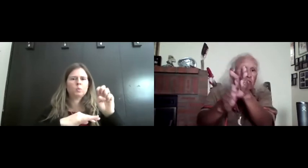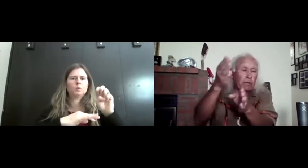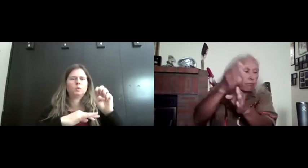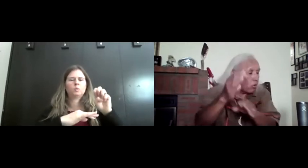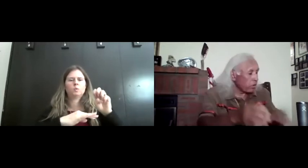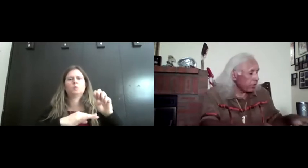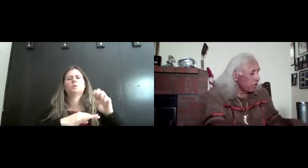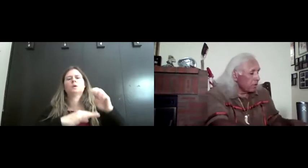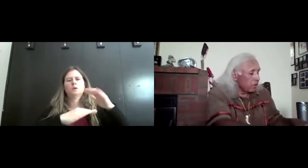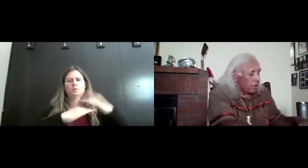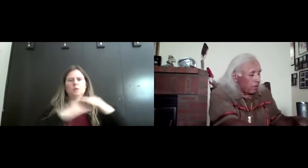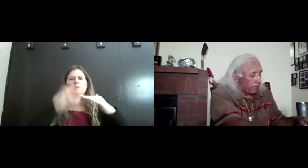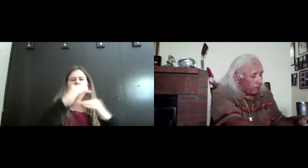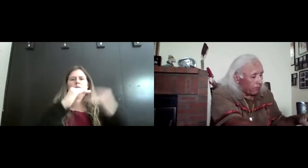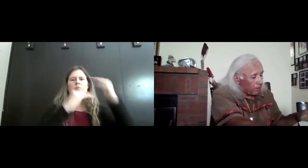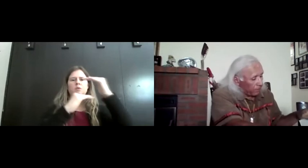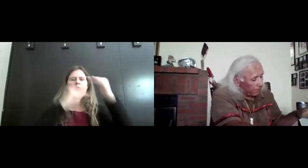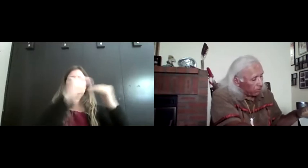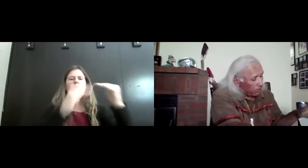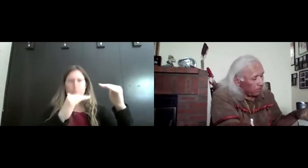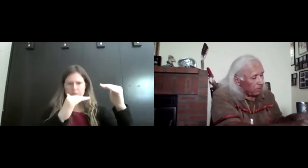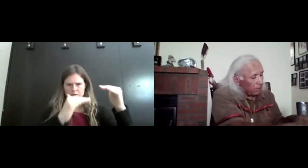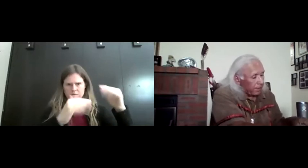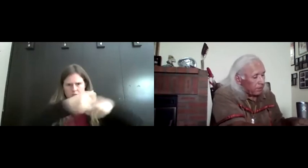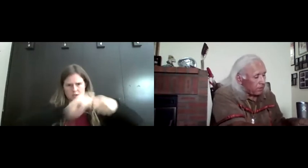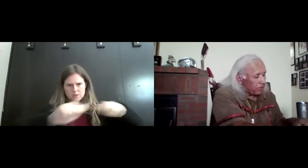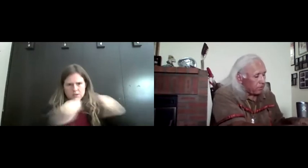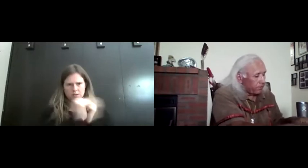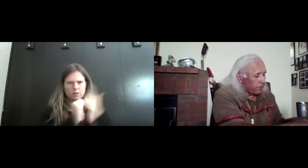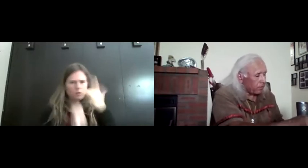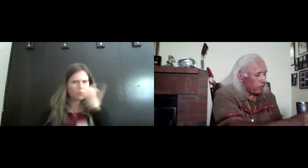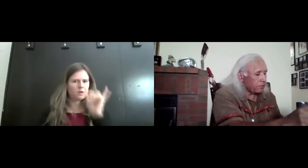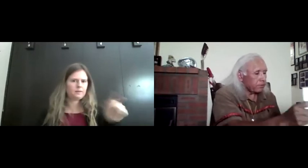on top of board. And they look like this.